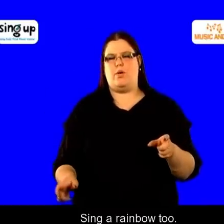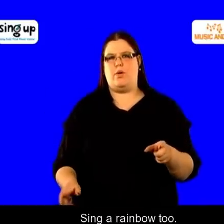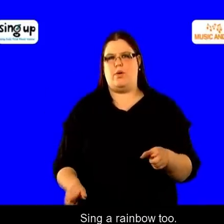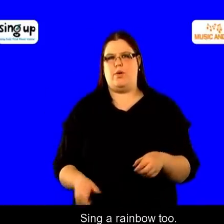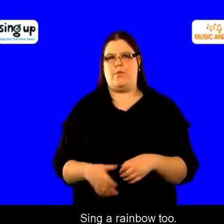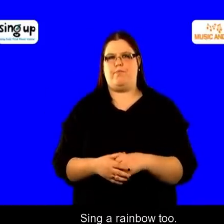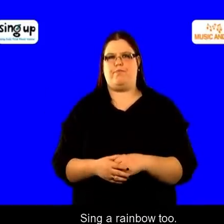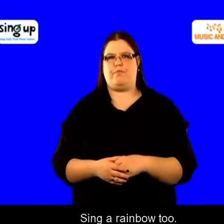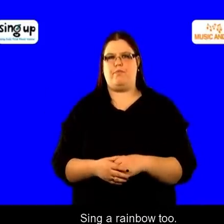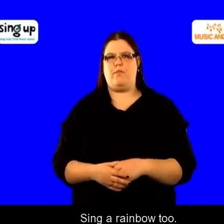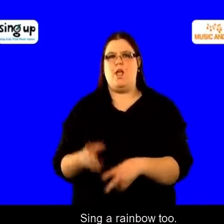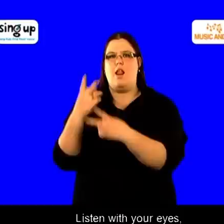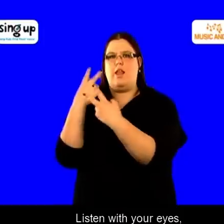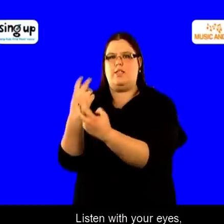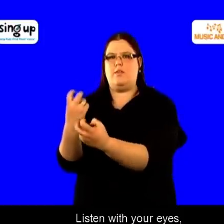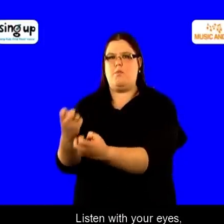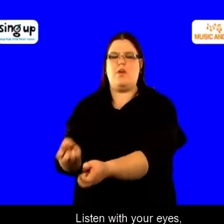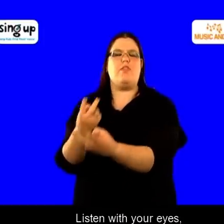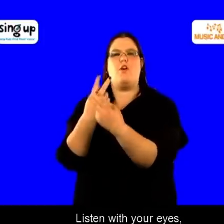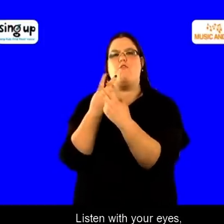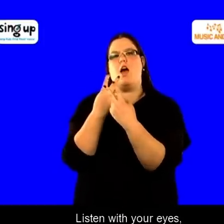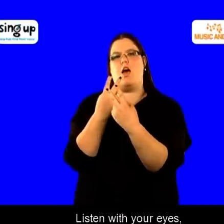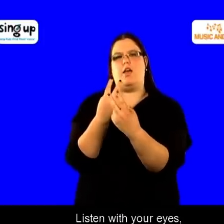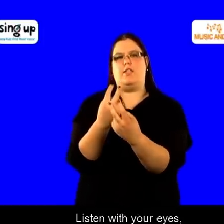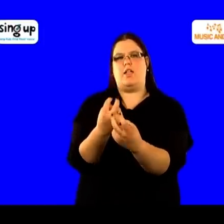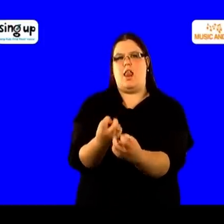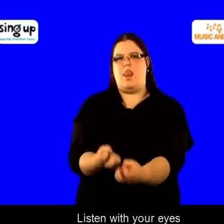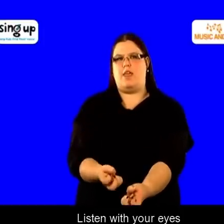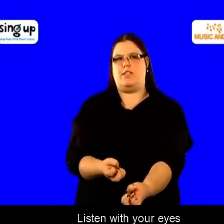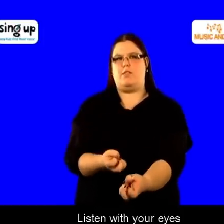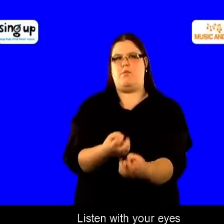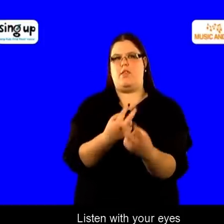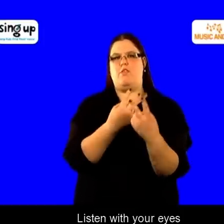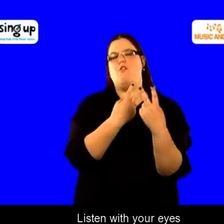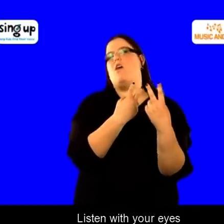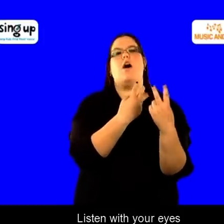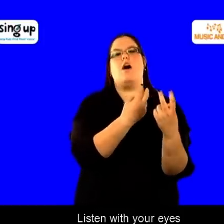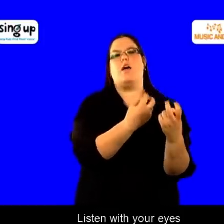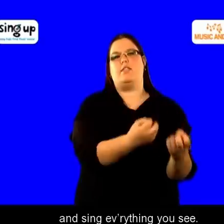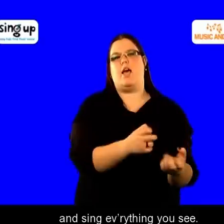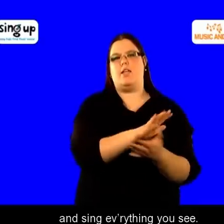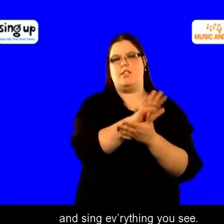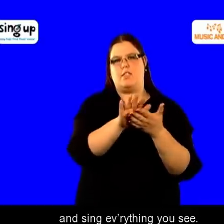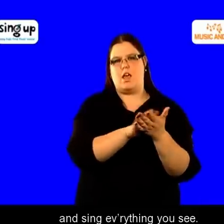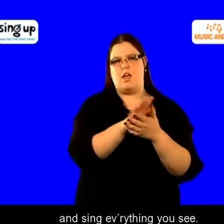Listen with your eyes Listen with your eyes And sing